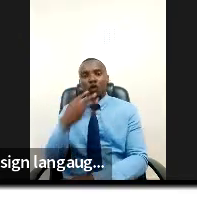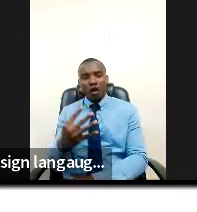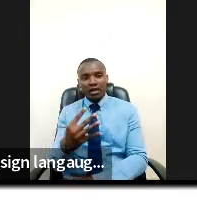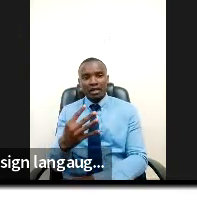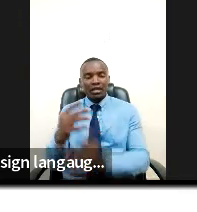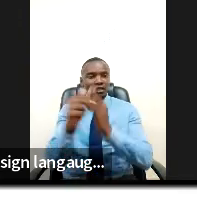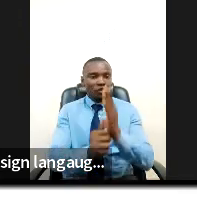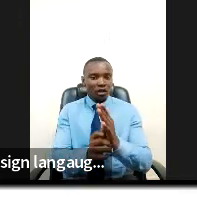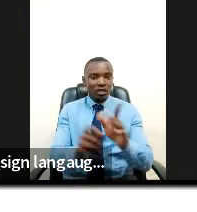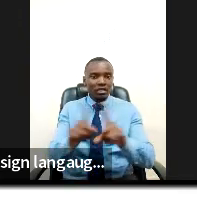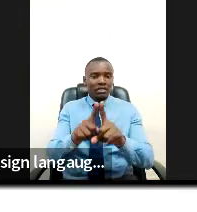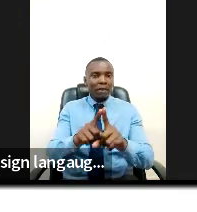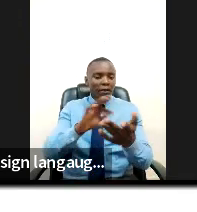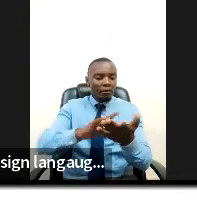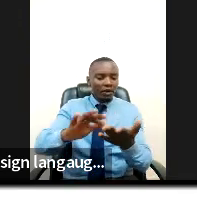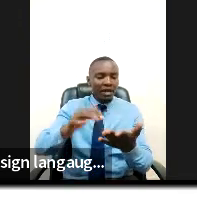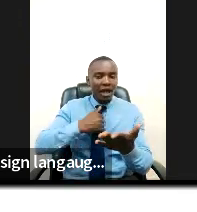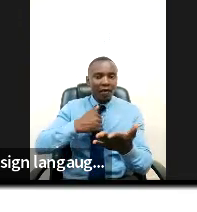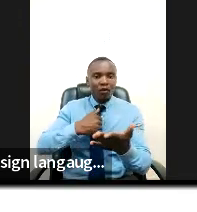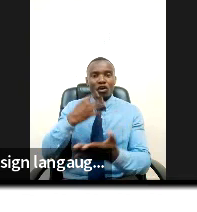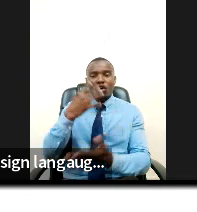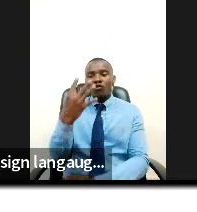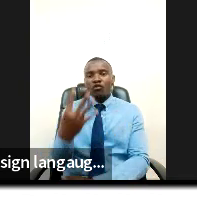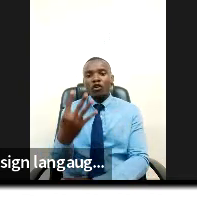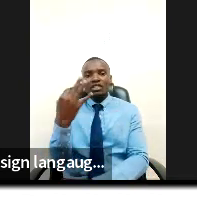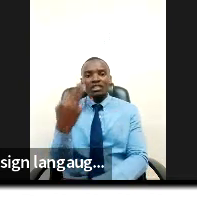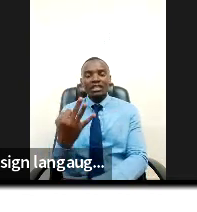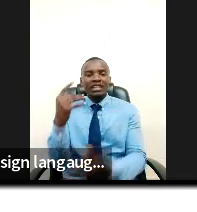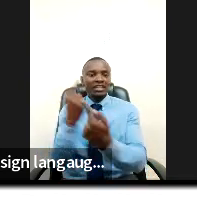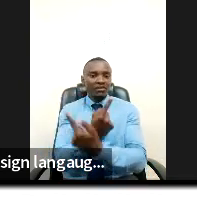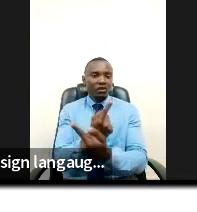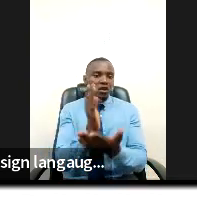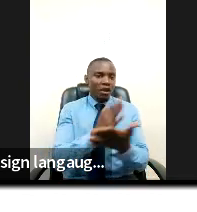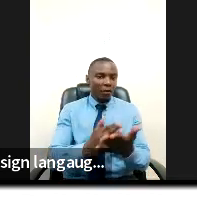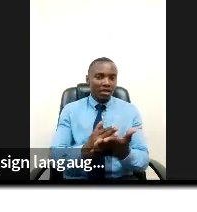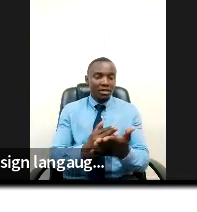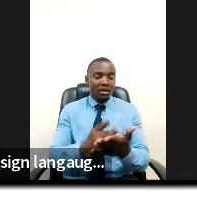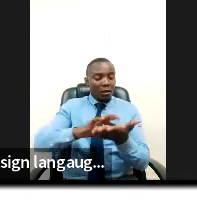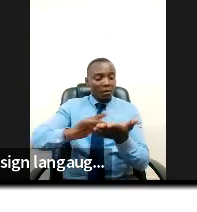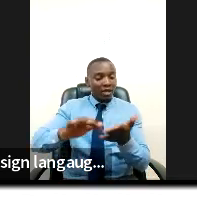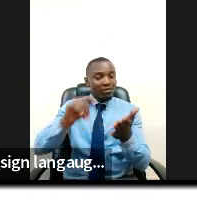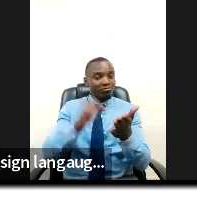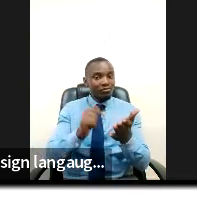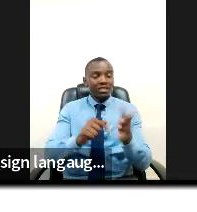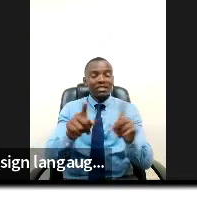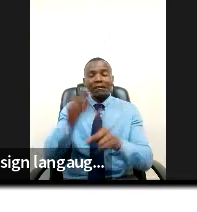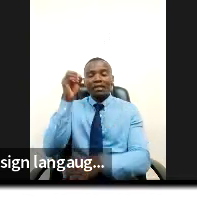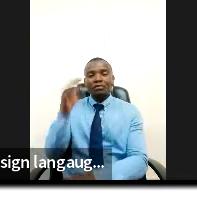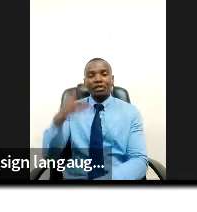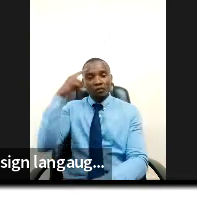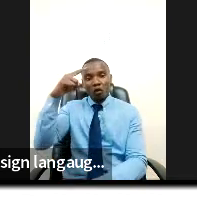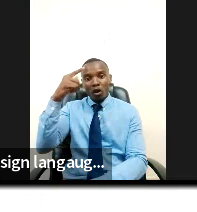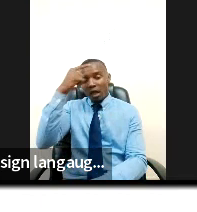single volume. In Braille, it comes in 43 separate volumes. Braille displays are also expensive for blind people in